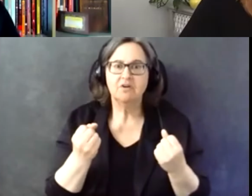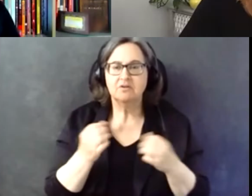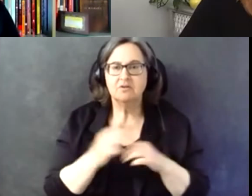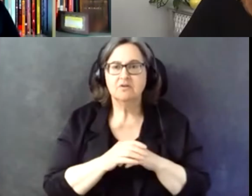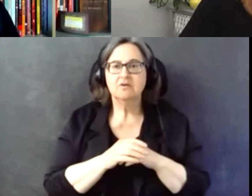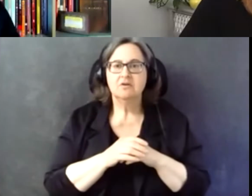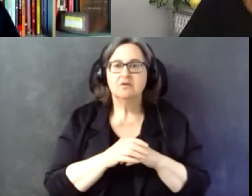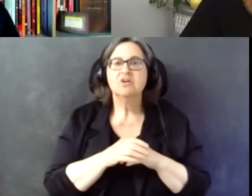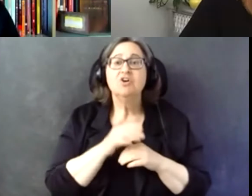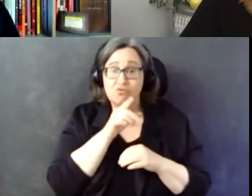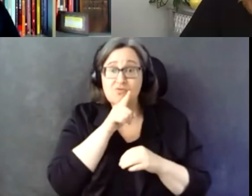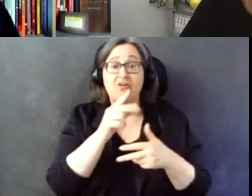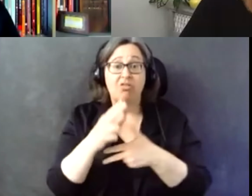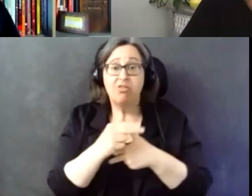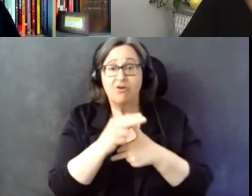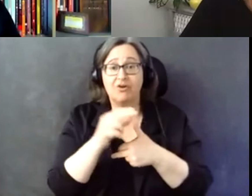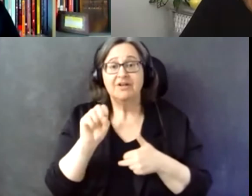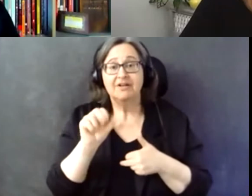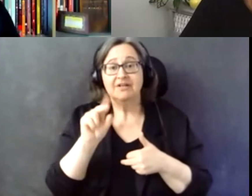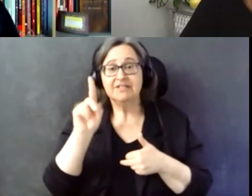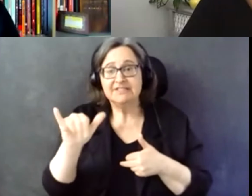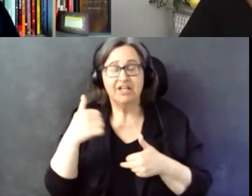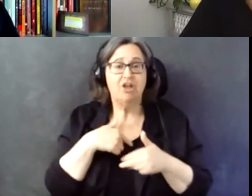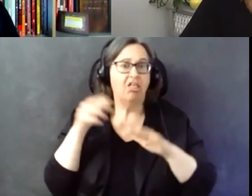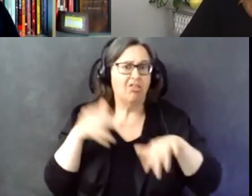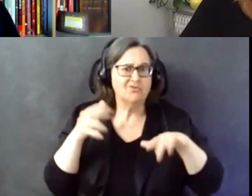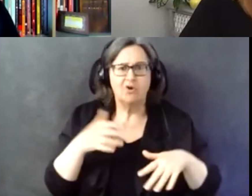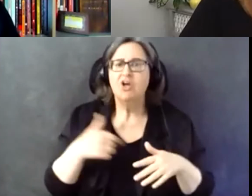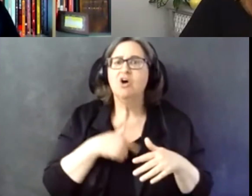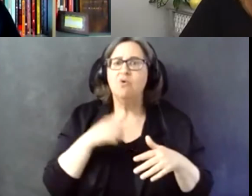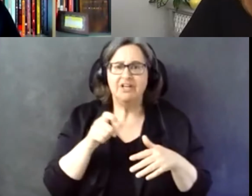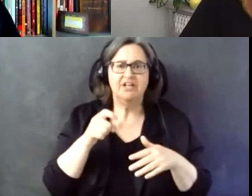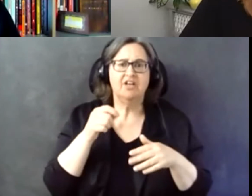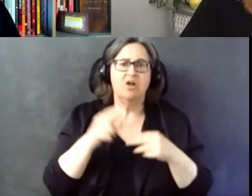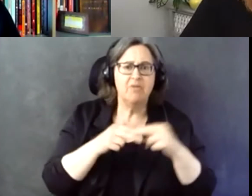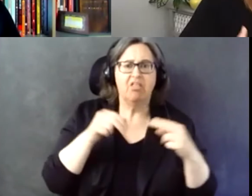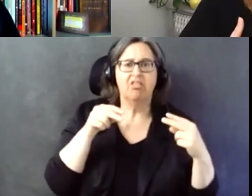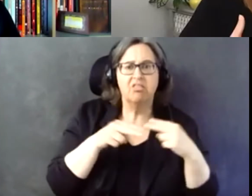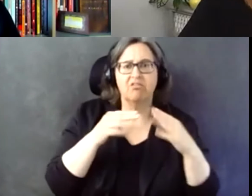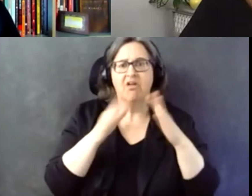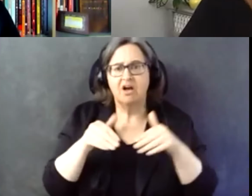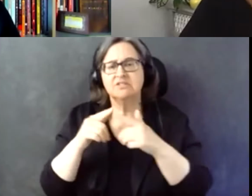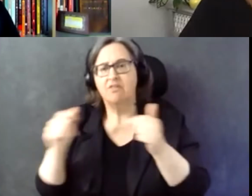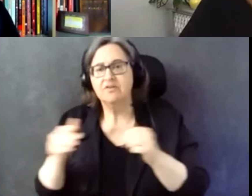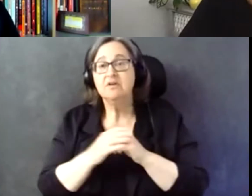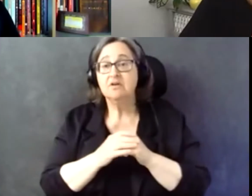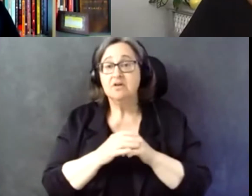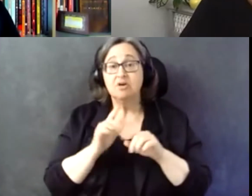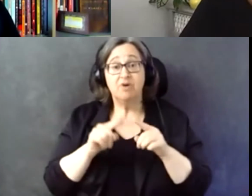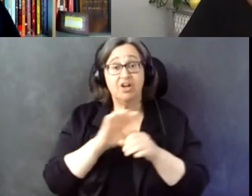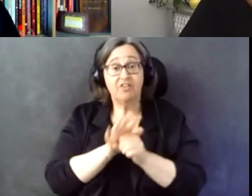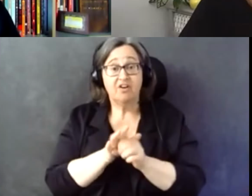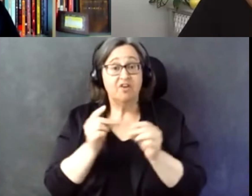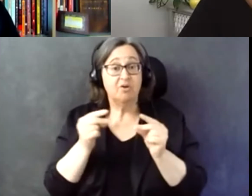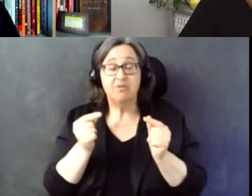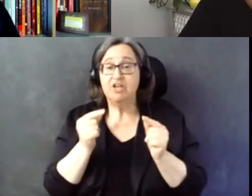super storm sandy we need to get the power back on and the subways running and houses rebuilt with covid both you know in the immediate response and in